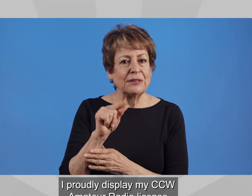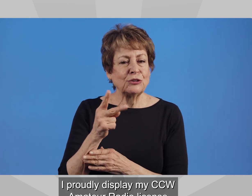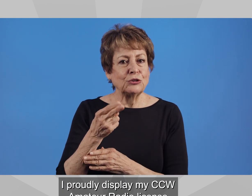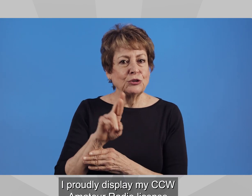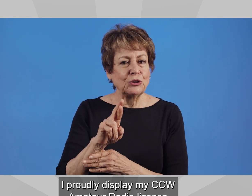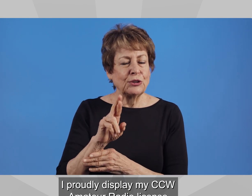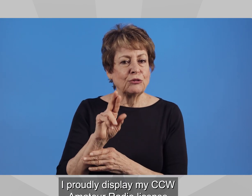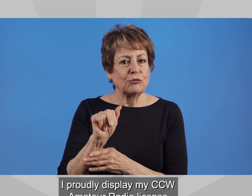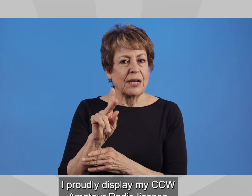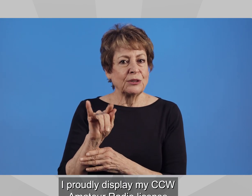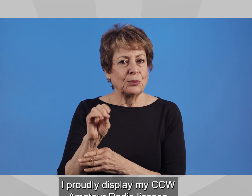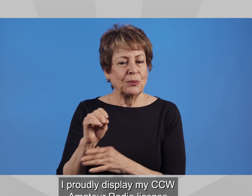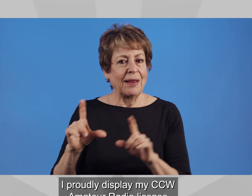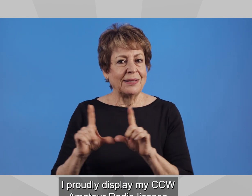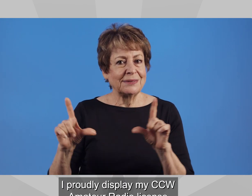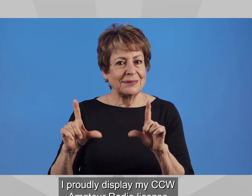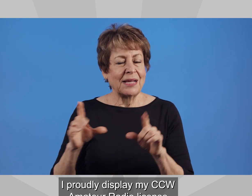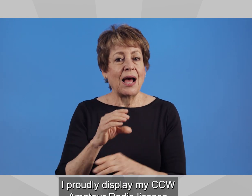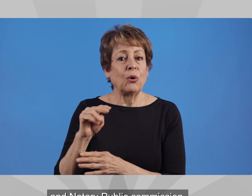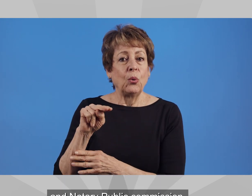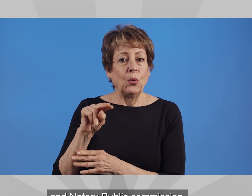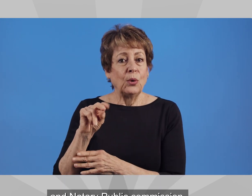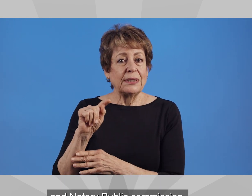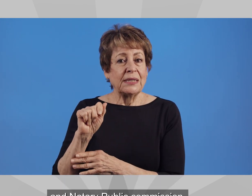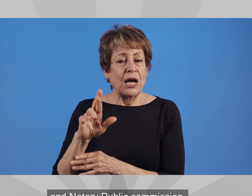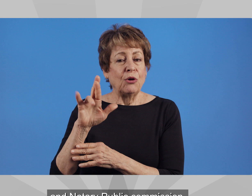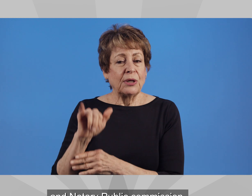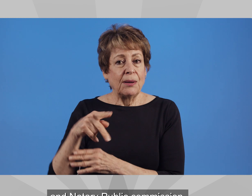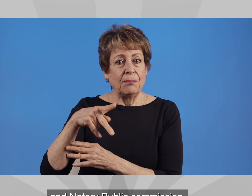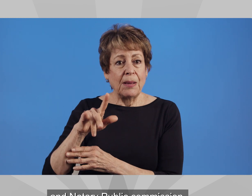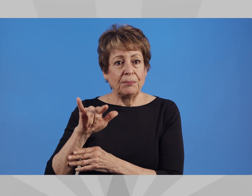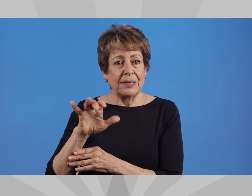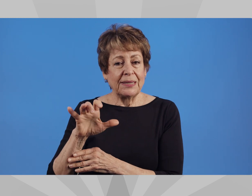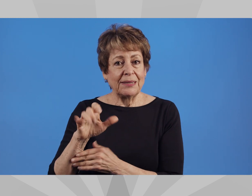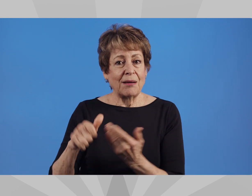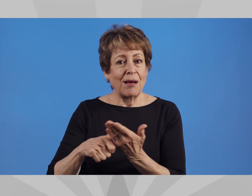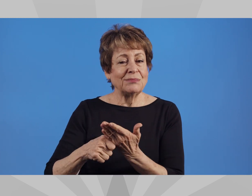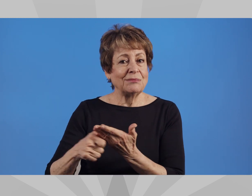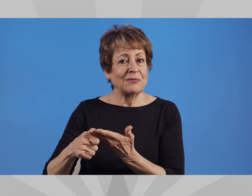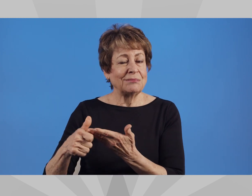my CCW, amateur radio license, and notary public commission.